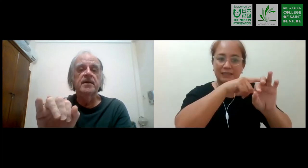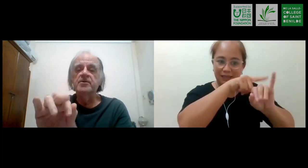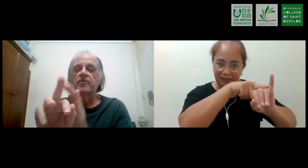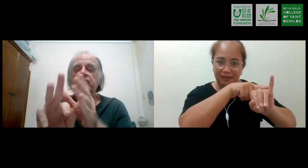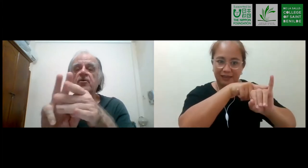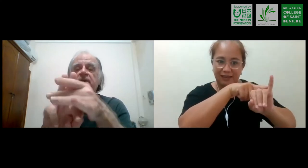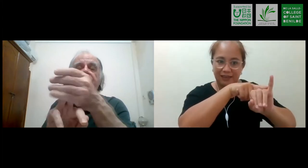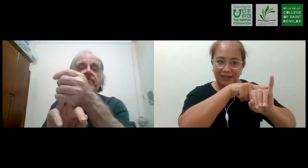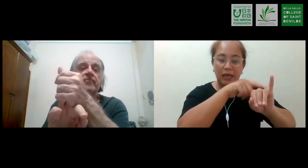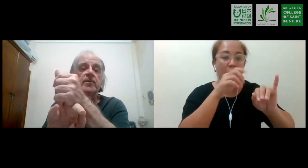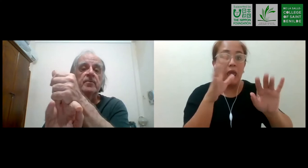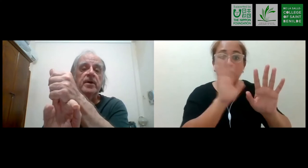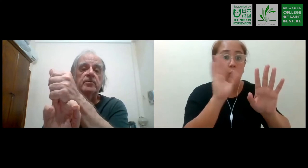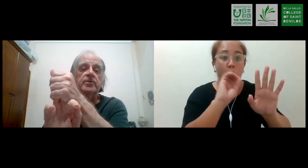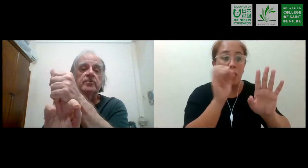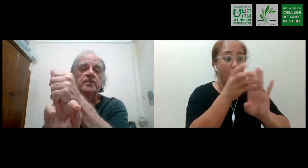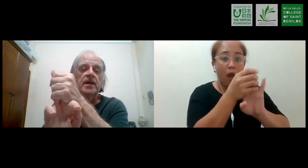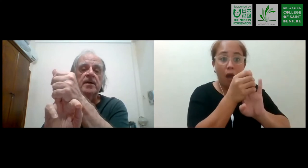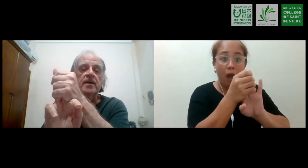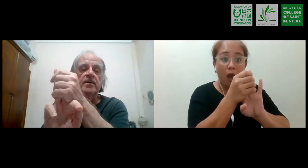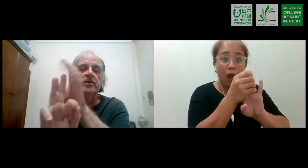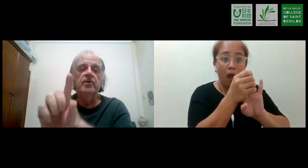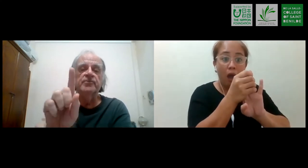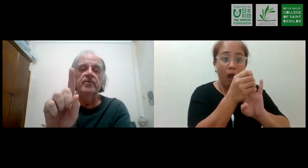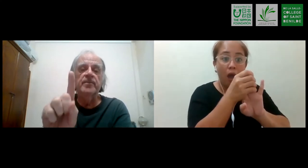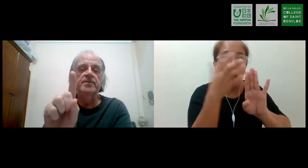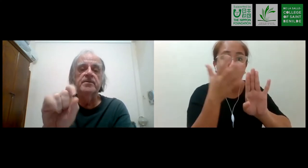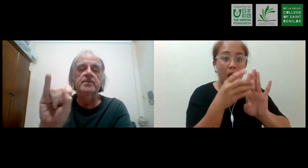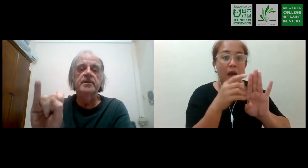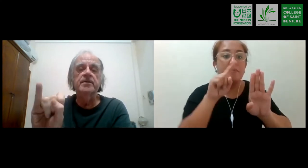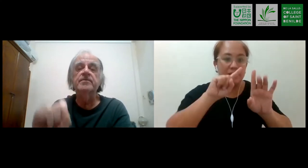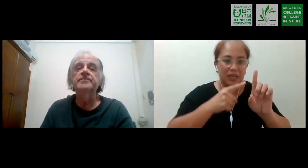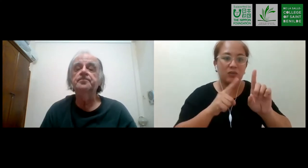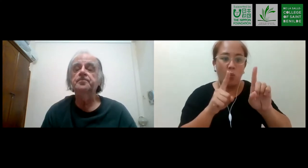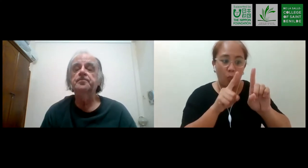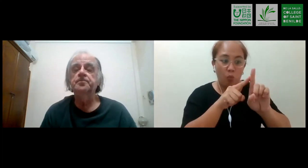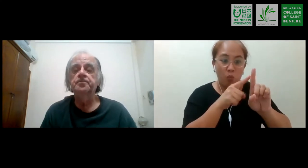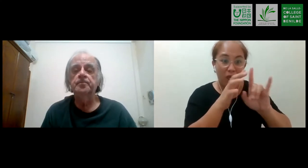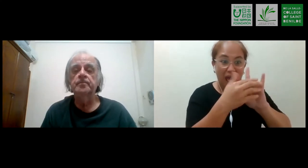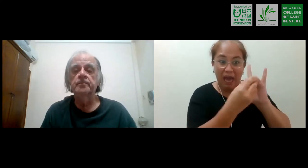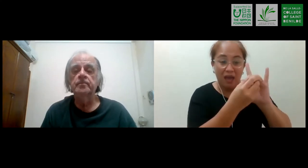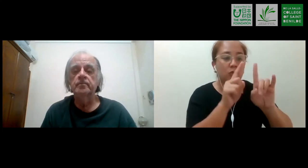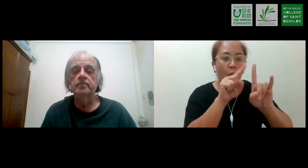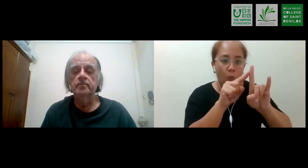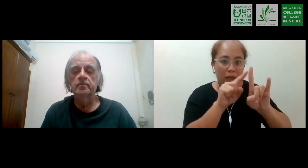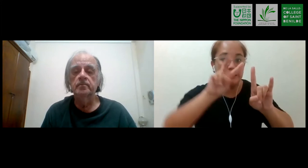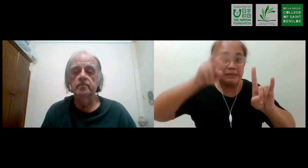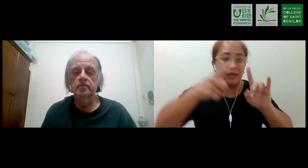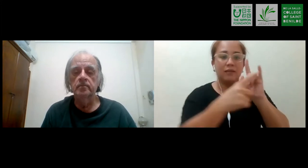this. So if you don't have the middle two, it goes from this to this.